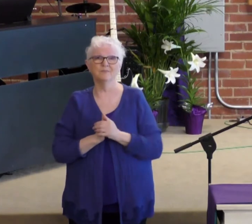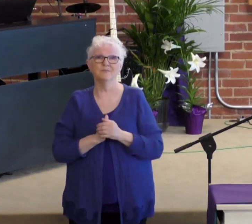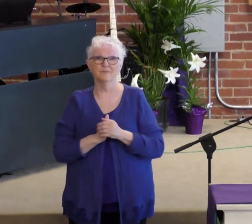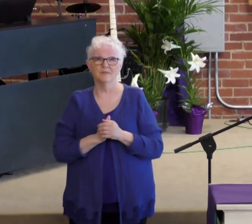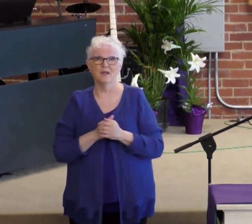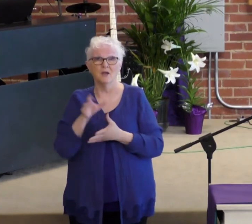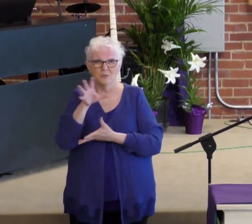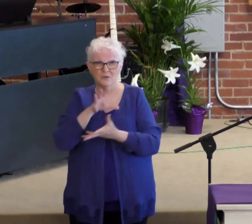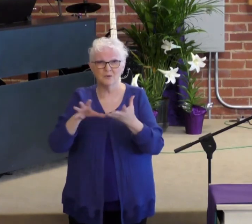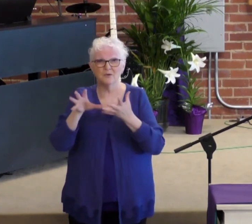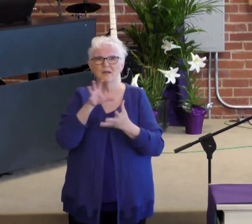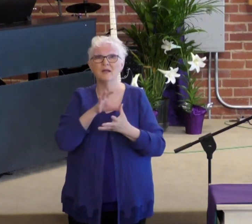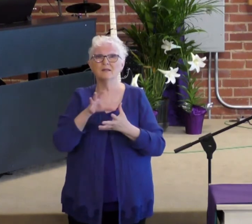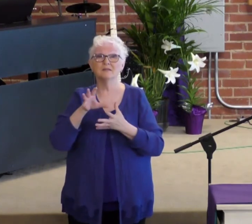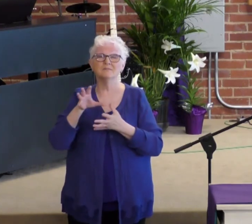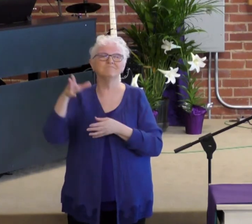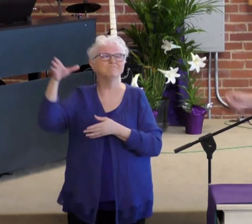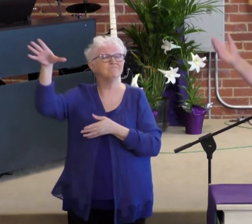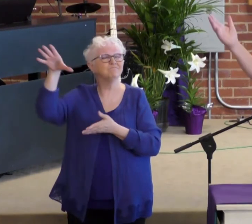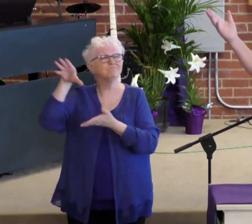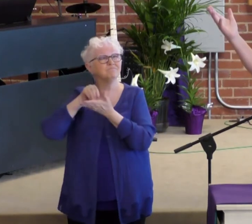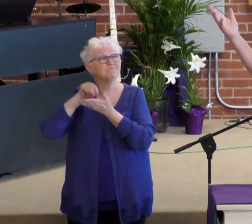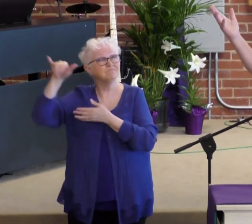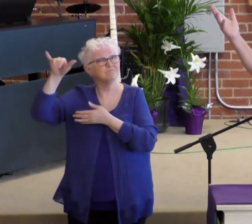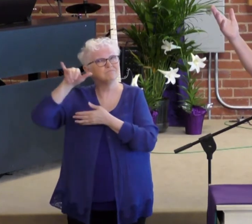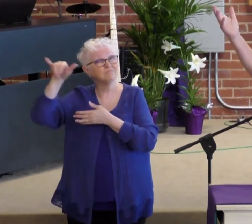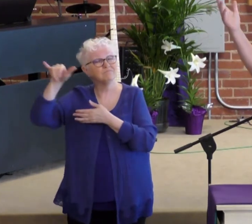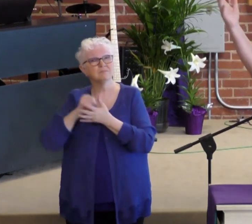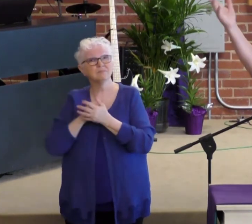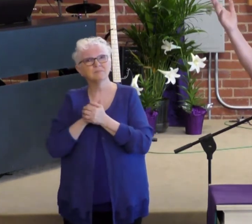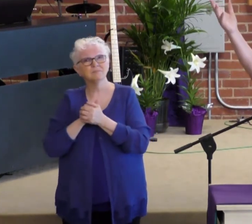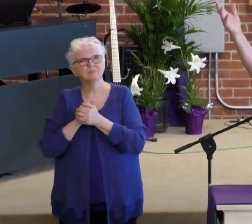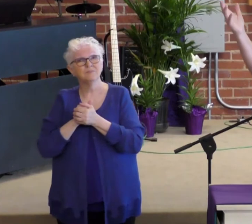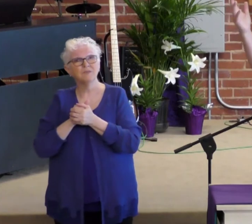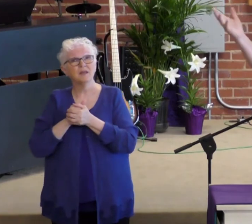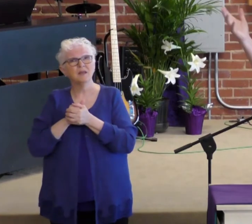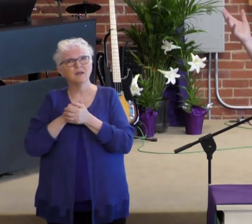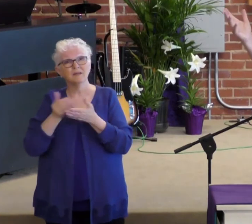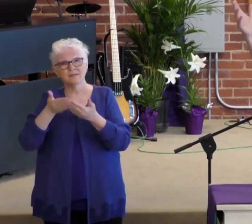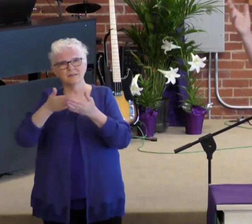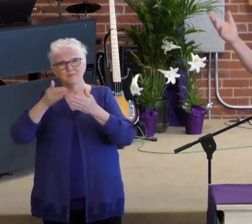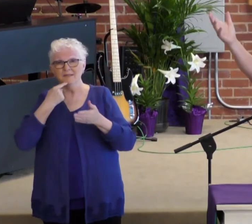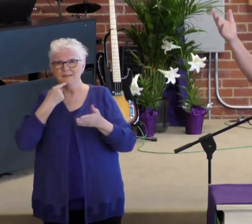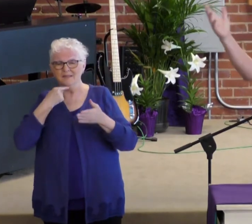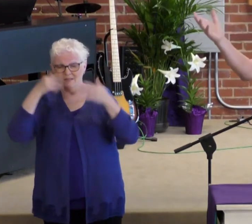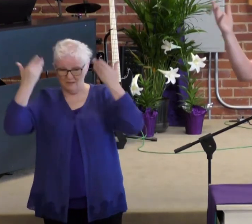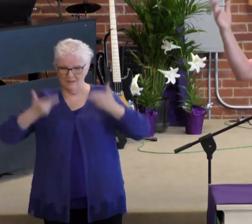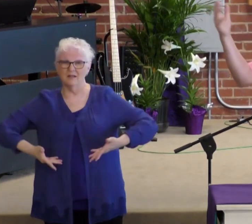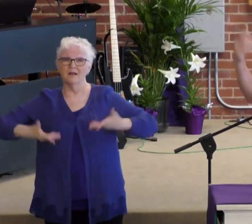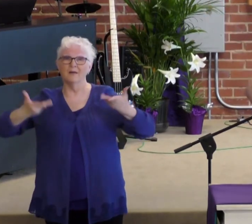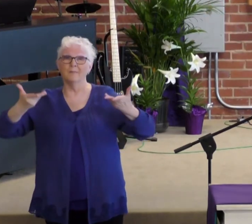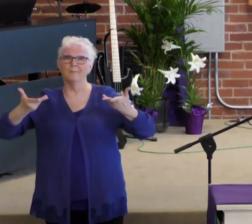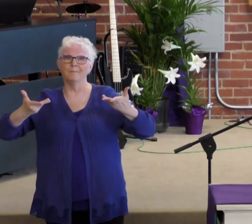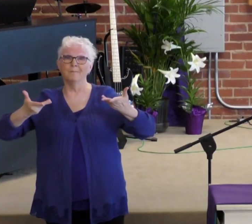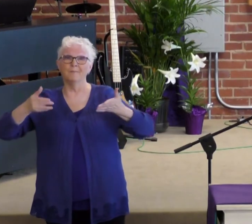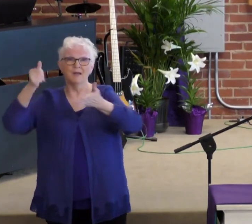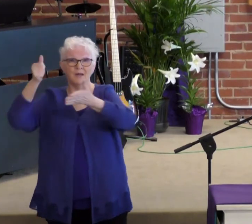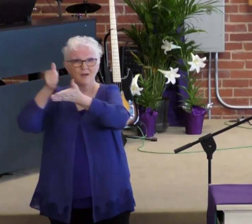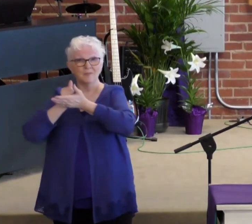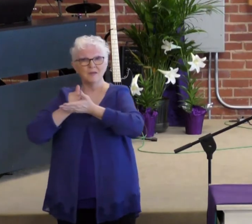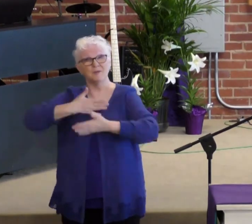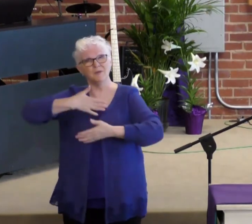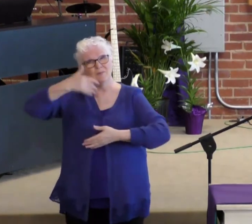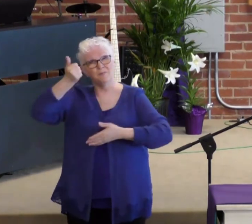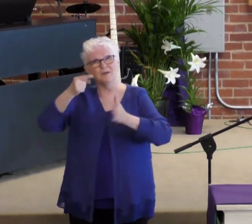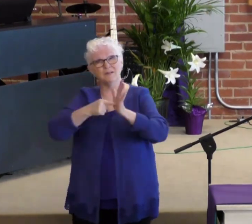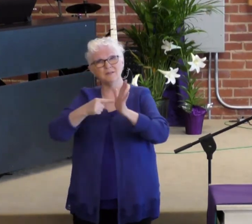We're created in His image and likeness, and we simply say, Lord, here I am. Help me to be a better example of